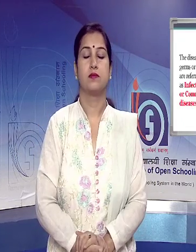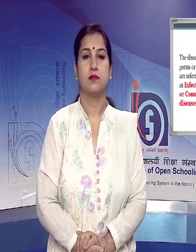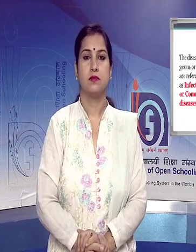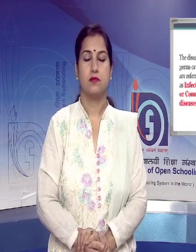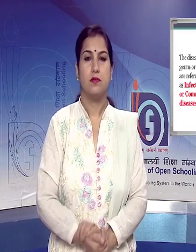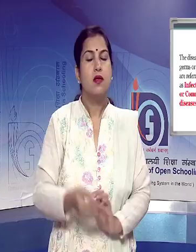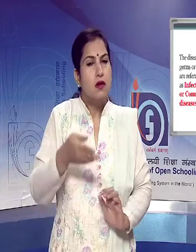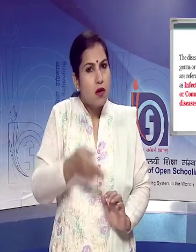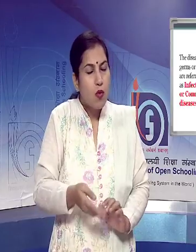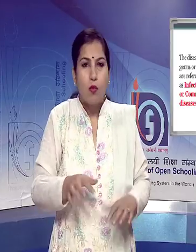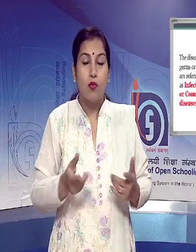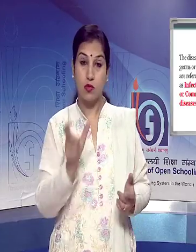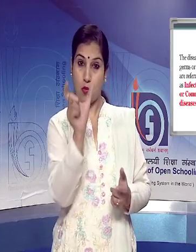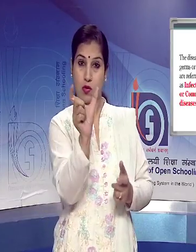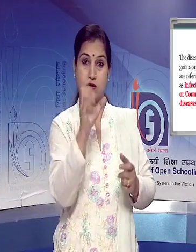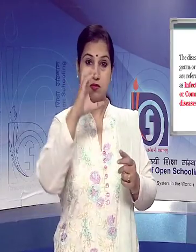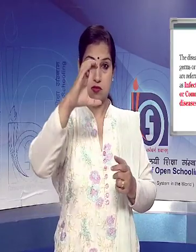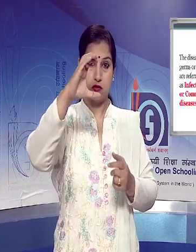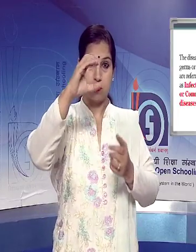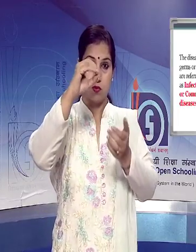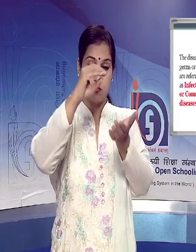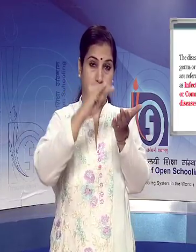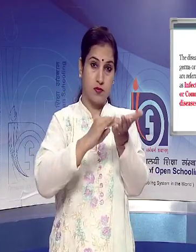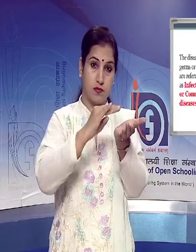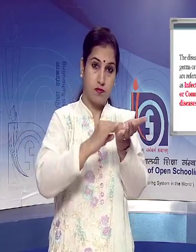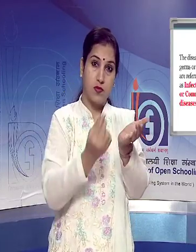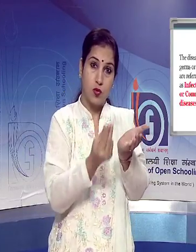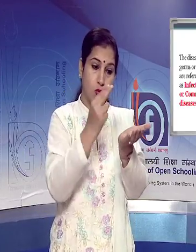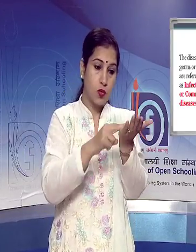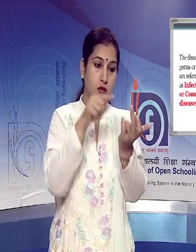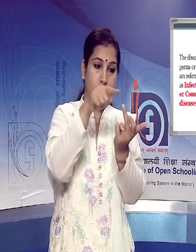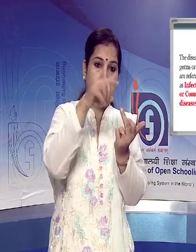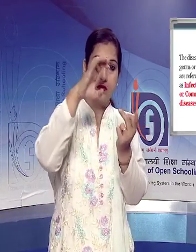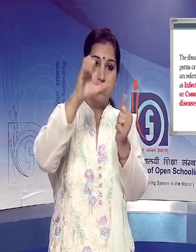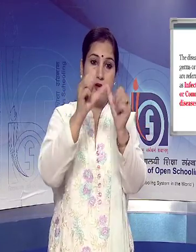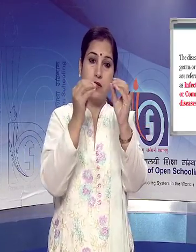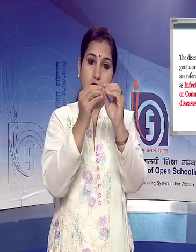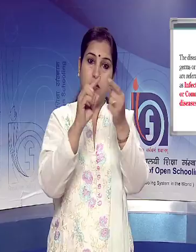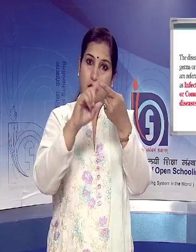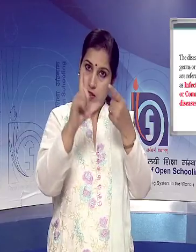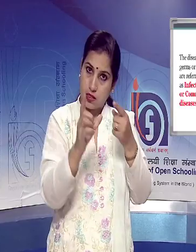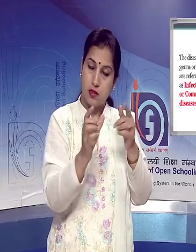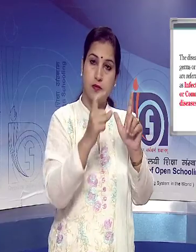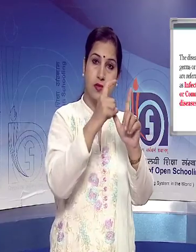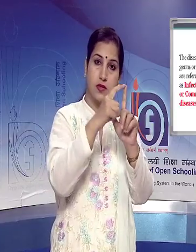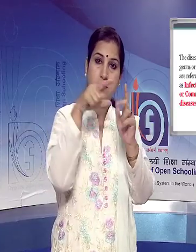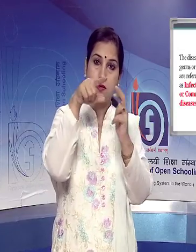Now let's understand communicable diseases. The disease spread